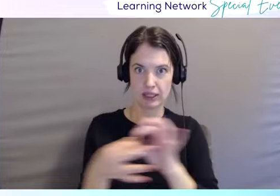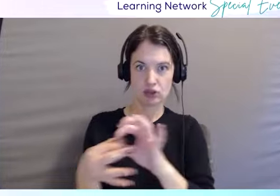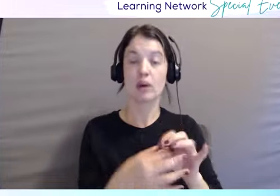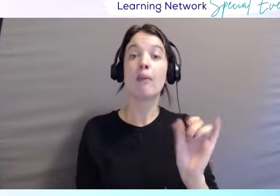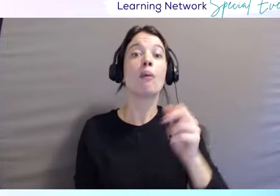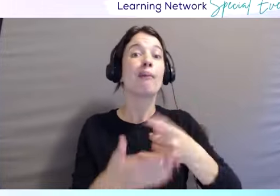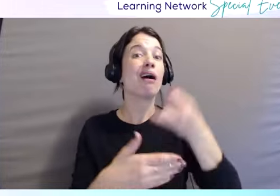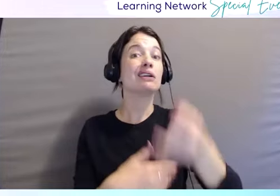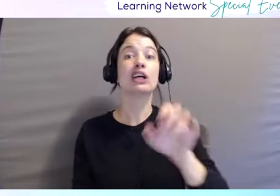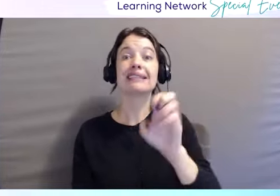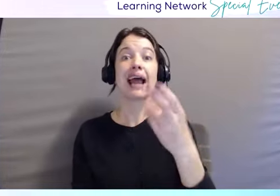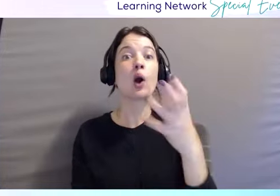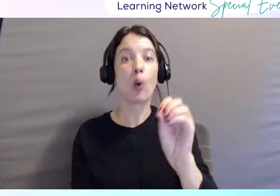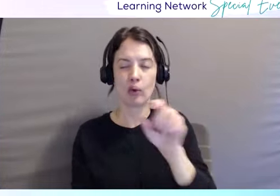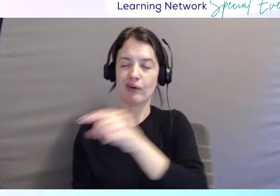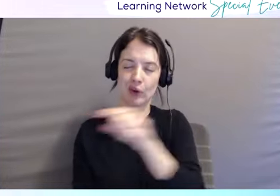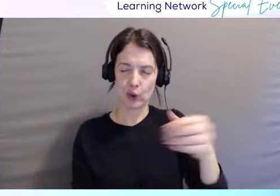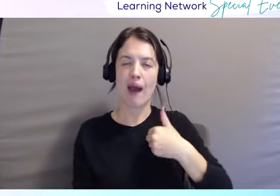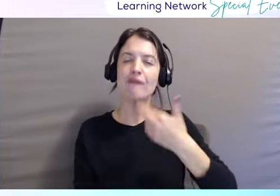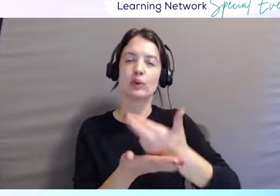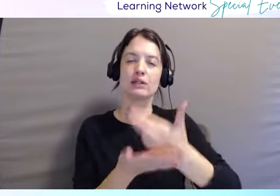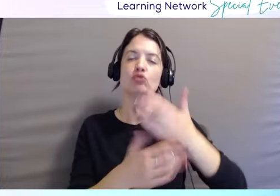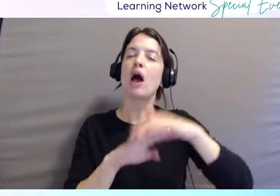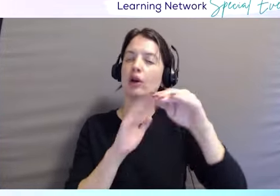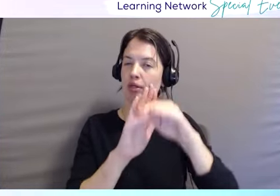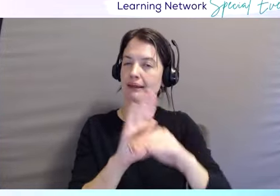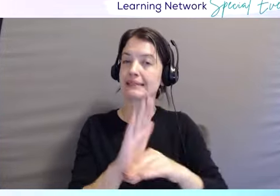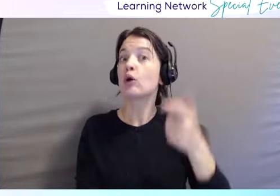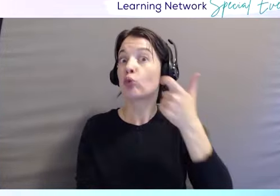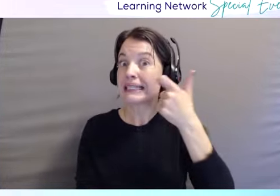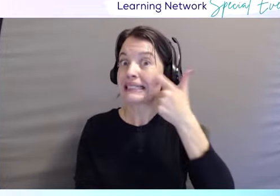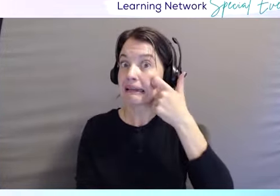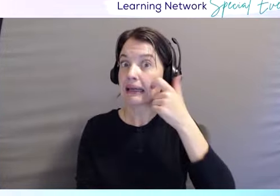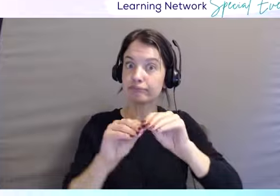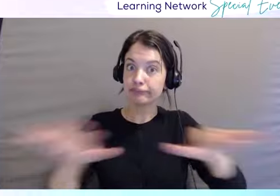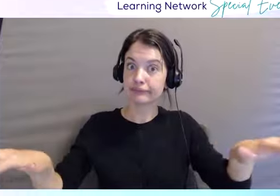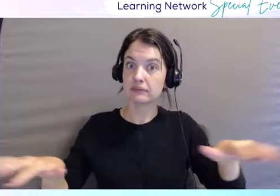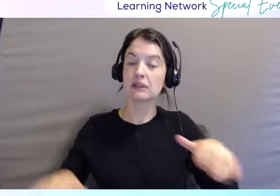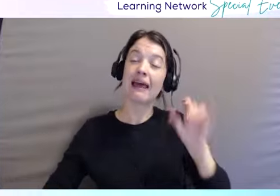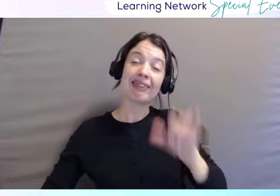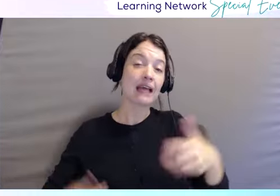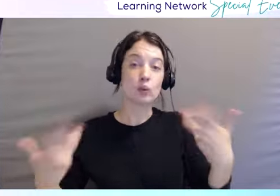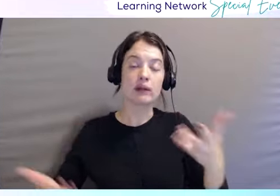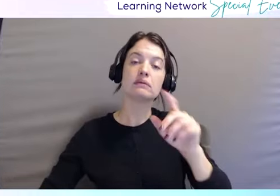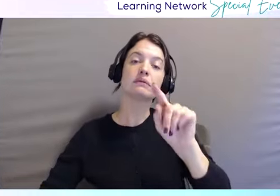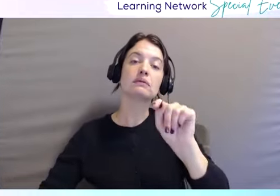resource on your list, recently come out, a toolkit for explaining how substance use coercion